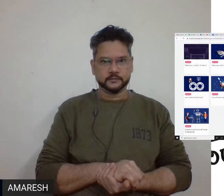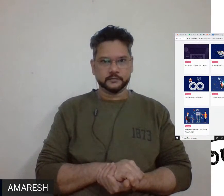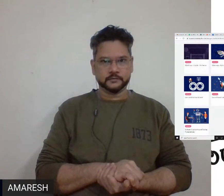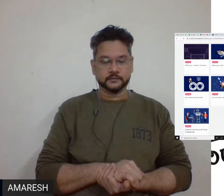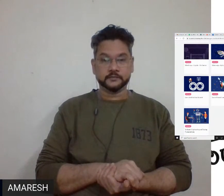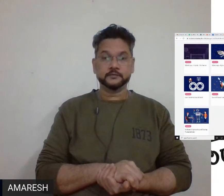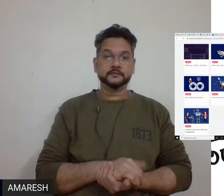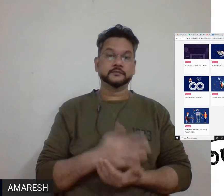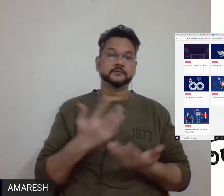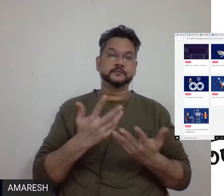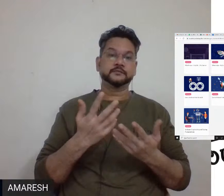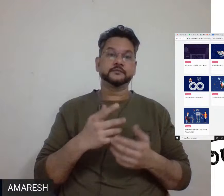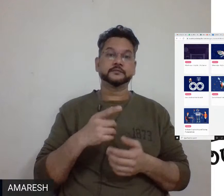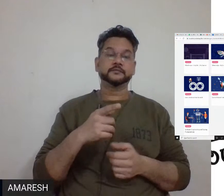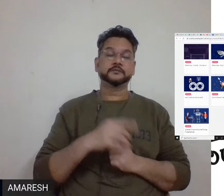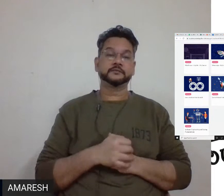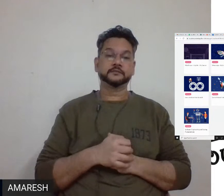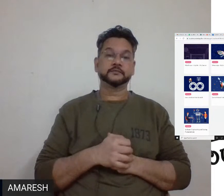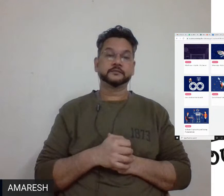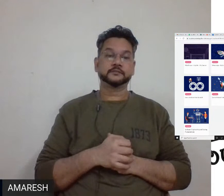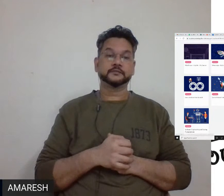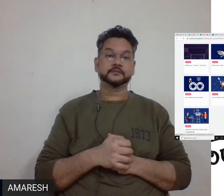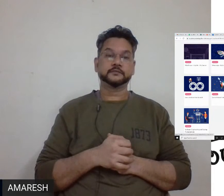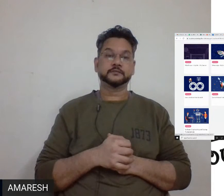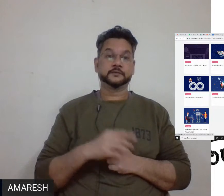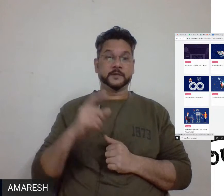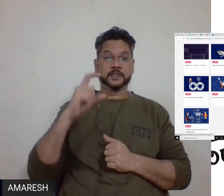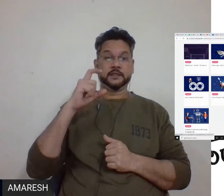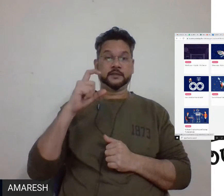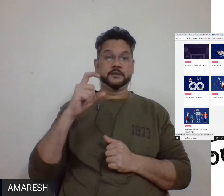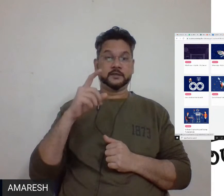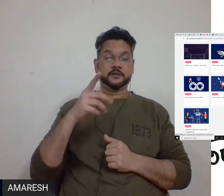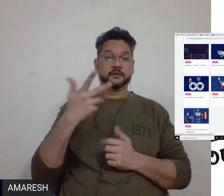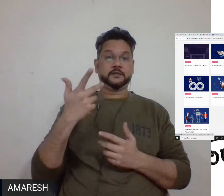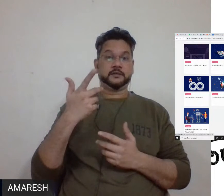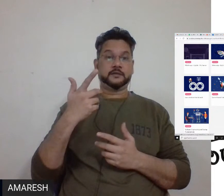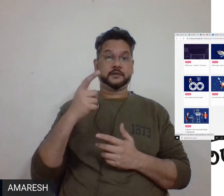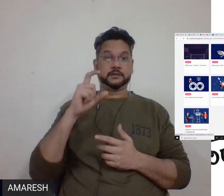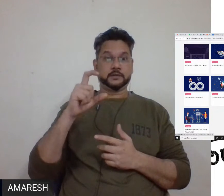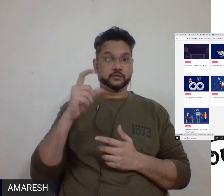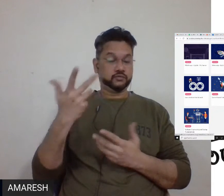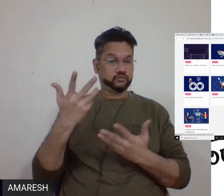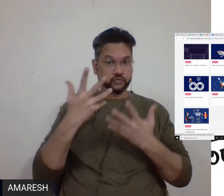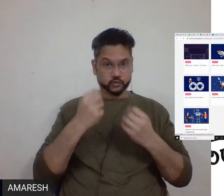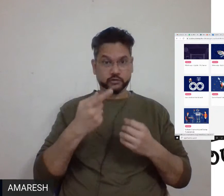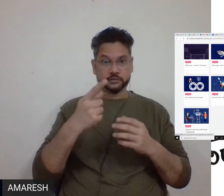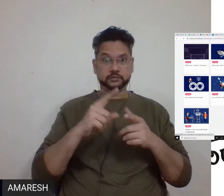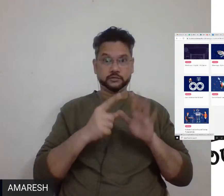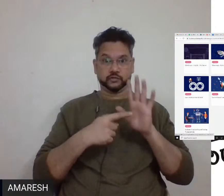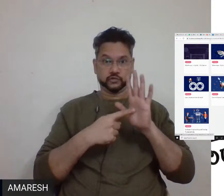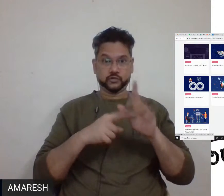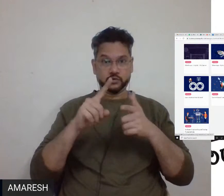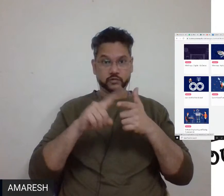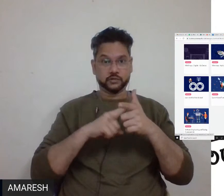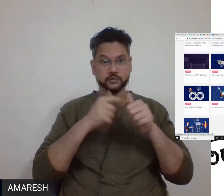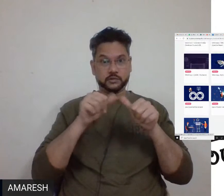So, Chait, would you know, and would they be interested in Java, or probably we can show them the dashboard?